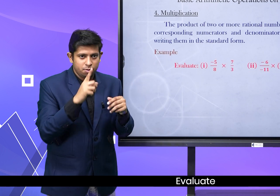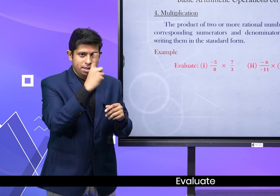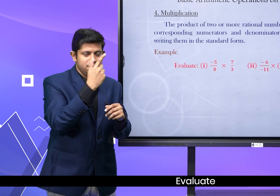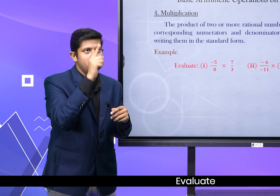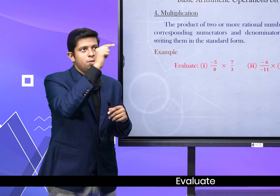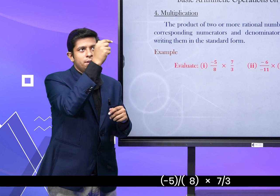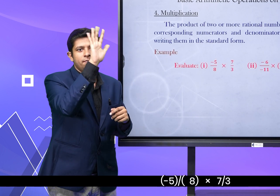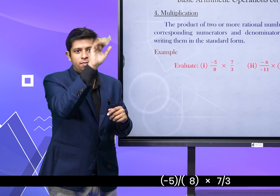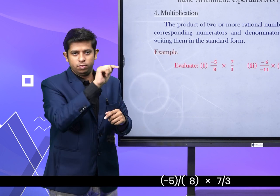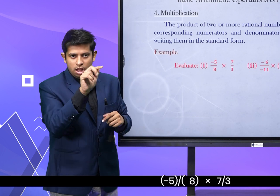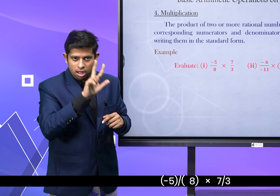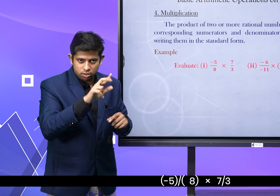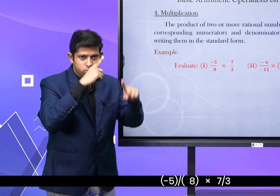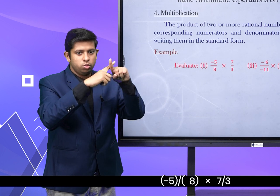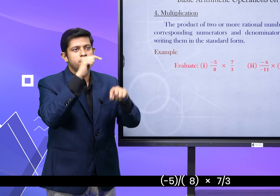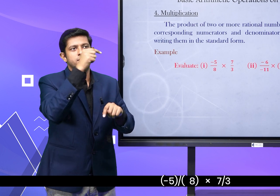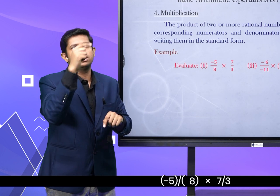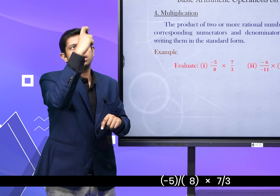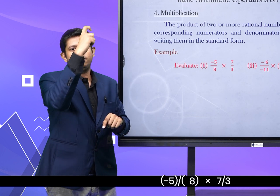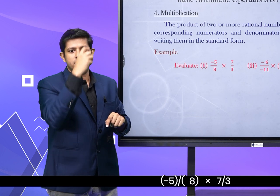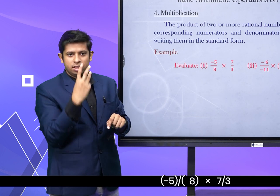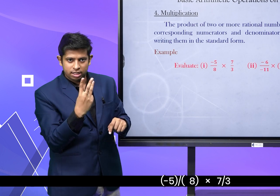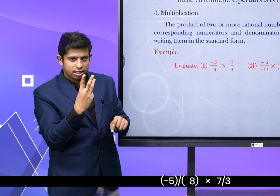Evaluate minus 5 by 8 into 7 by 3.